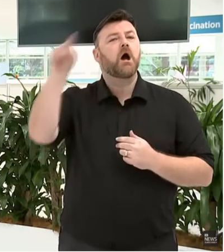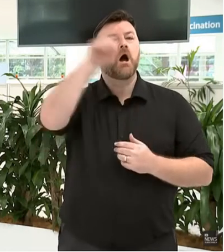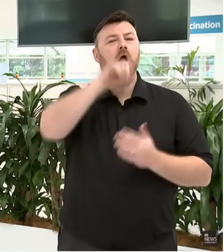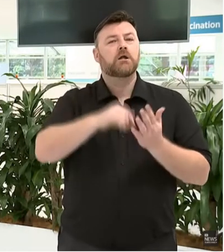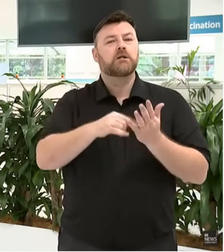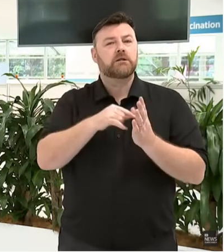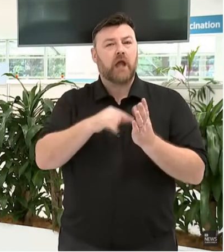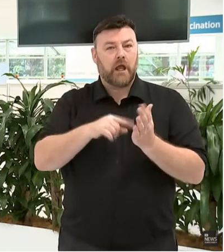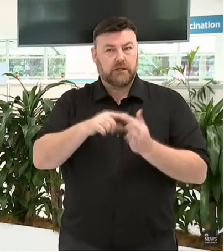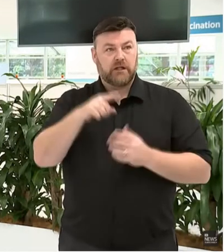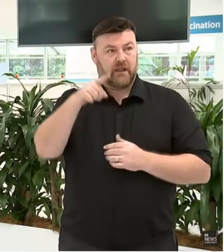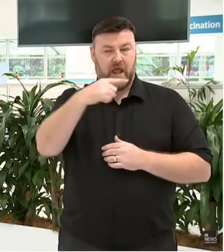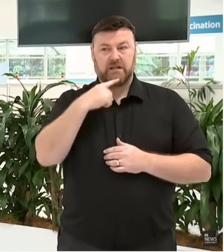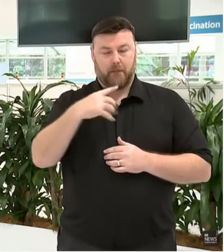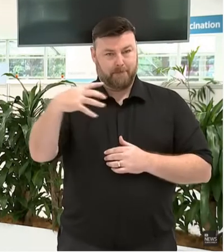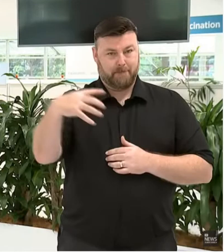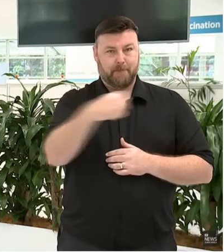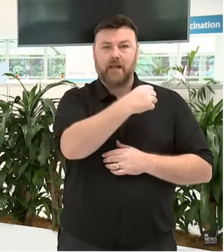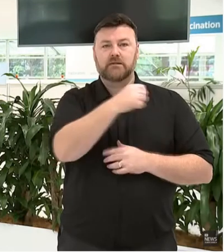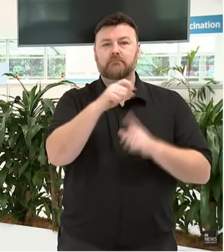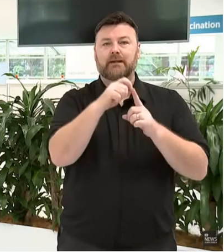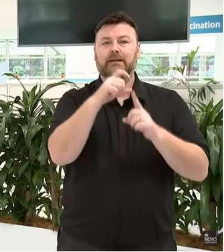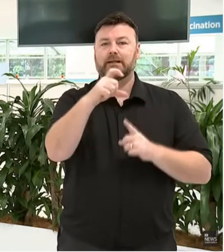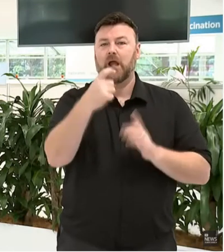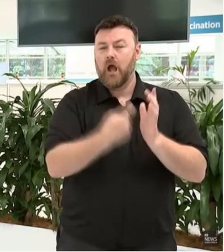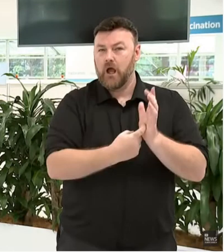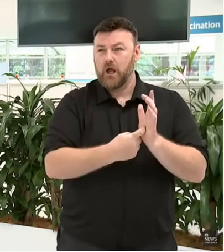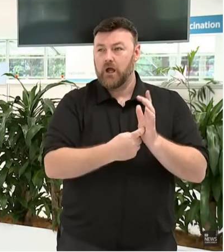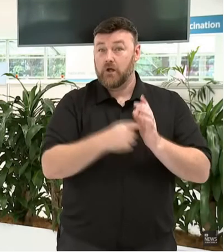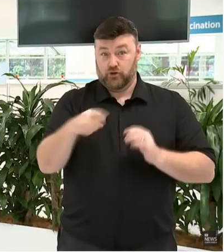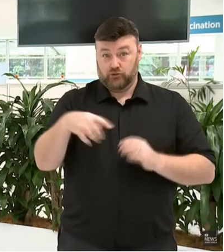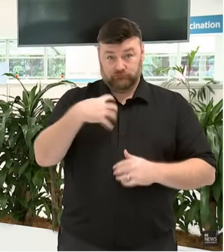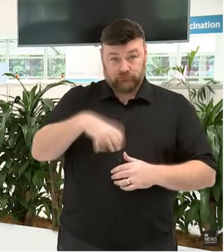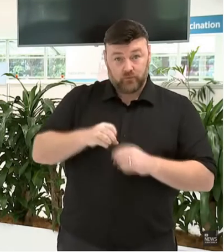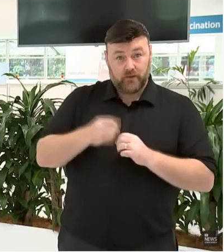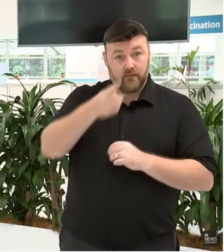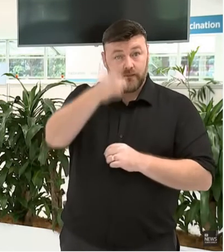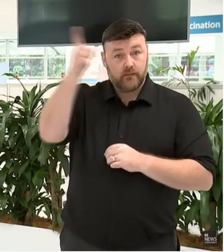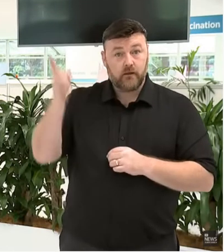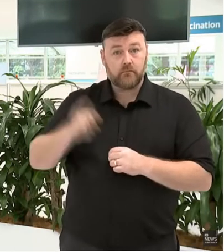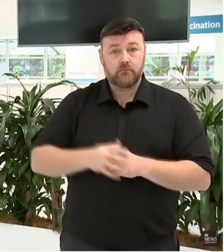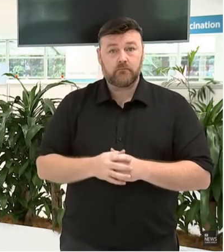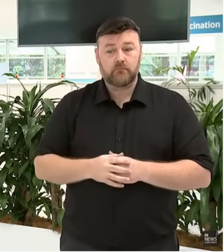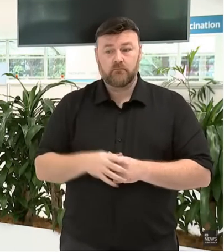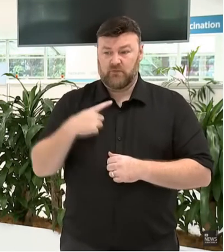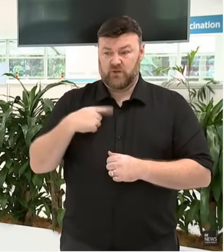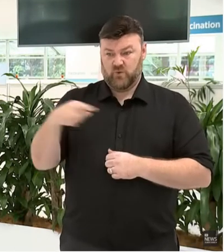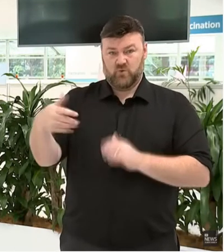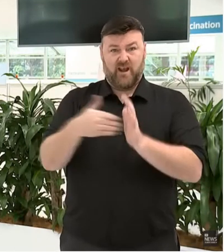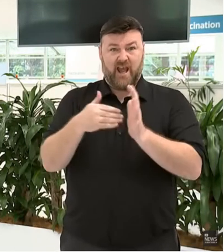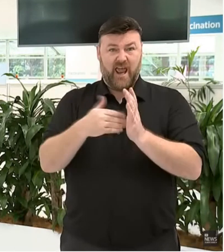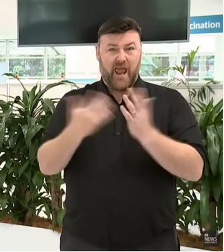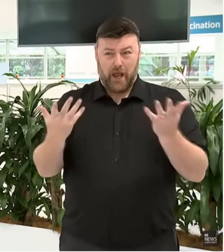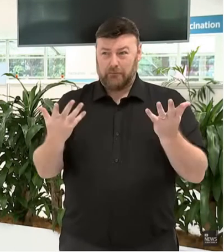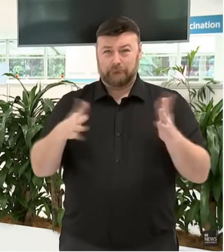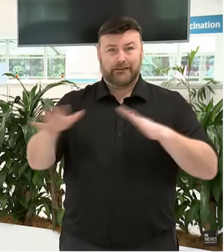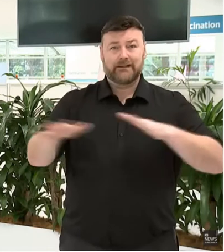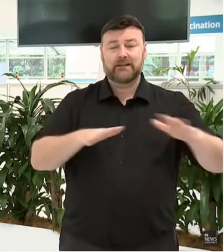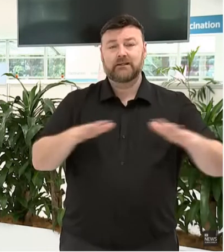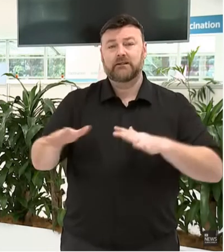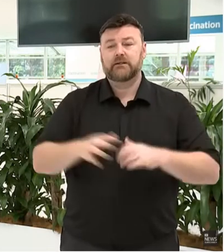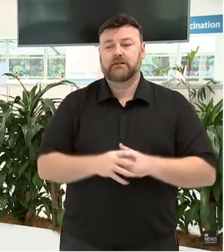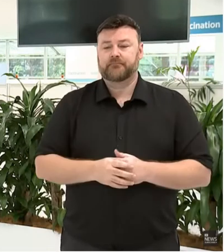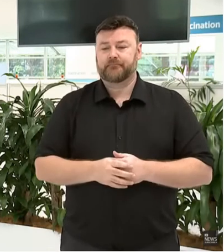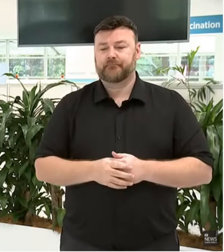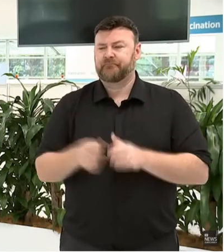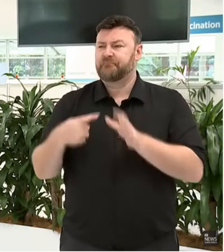insisting on PCR tests in Queensland ahead of January? I mean, this is the busy period. Oh, look, I have complete respect for every one